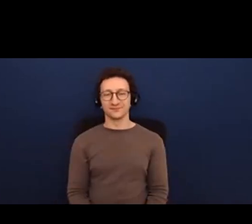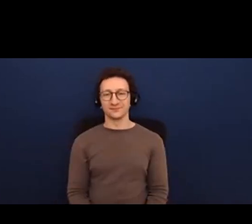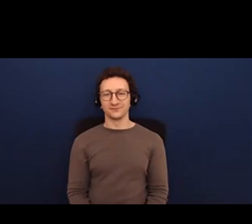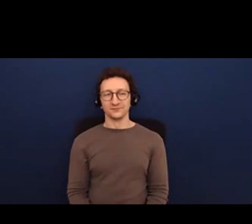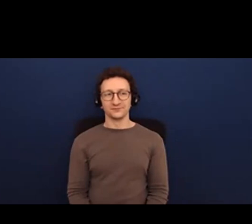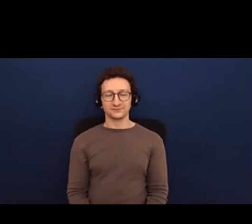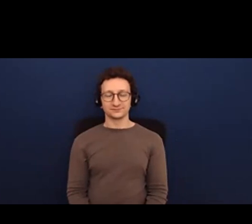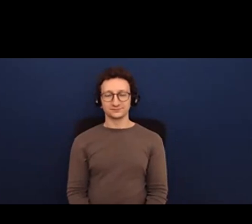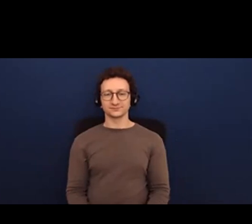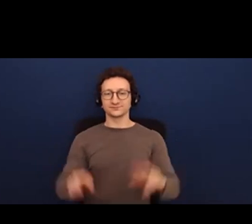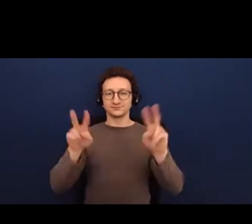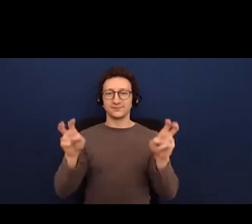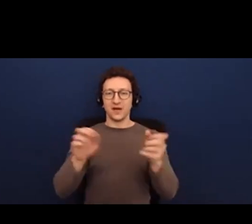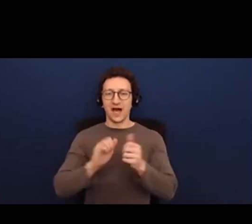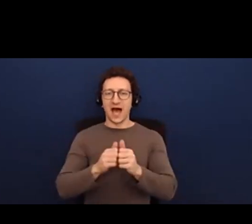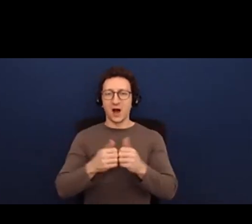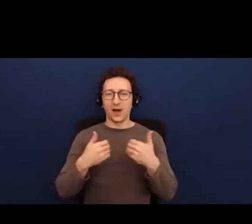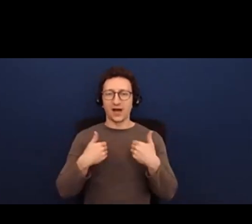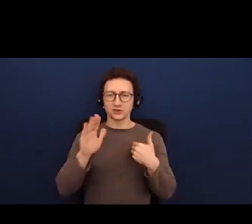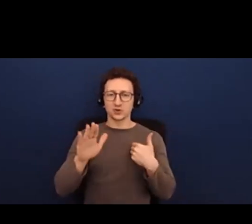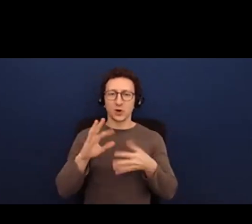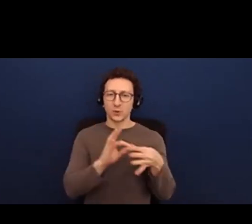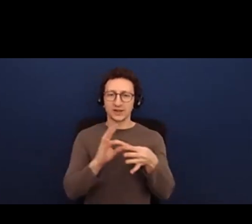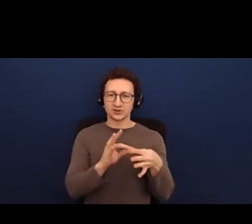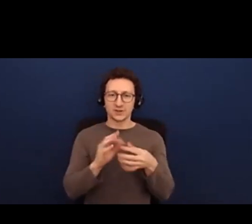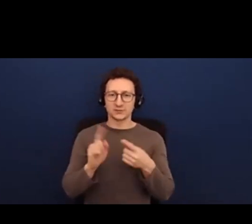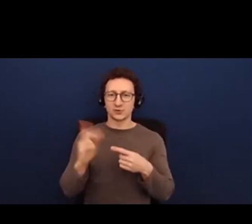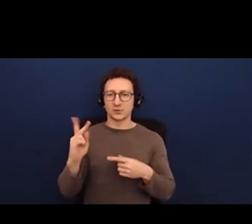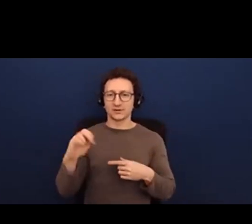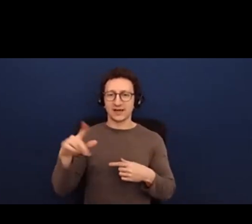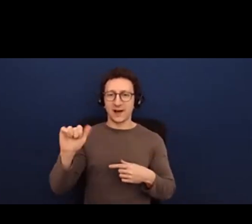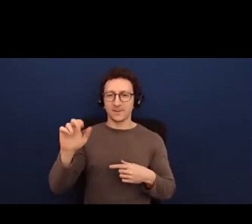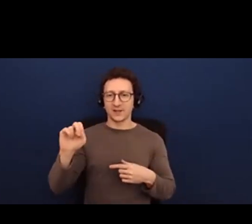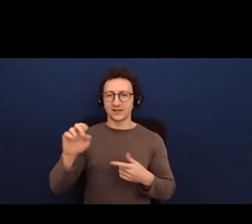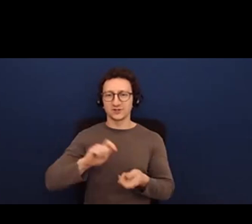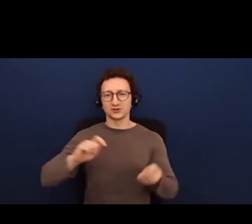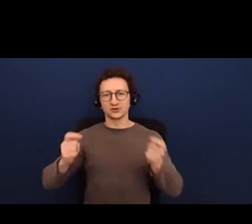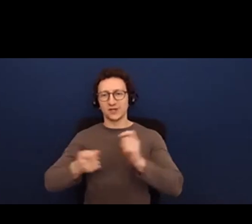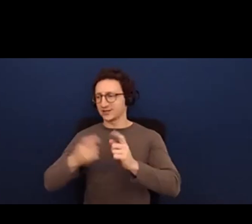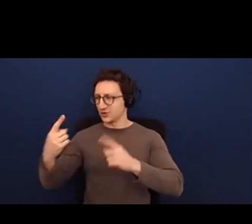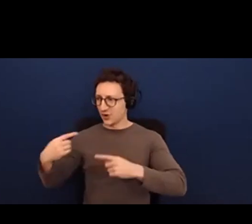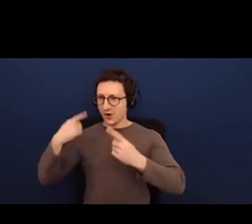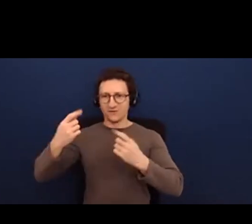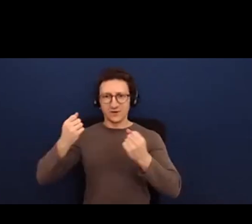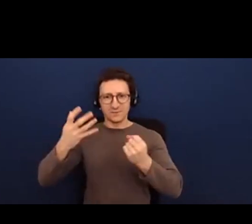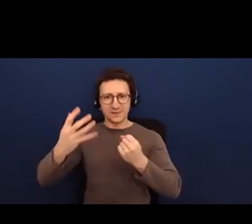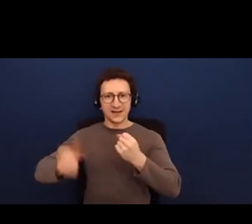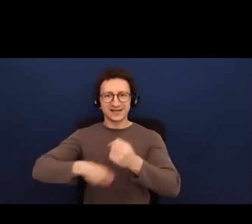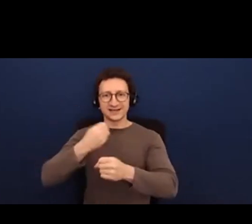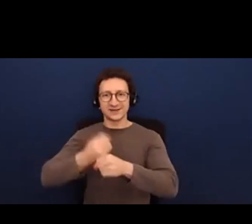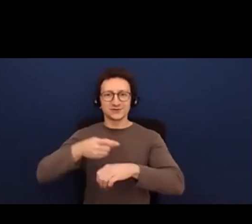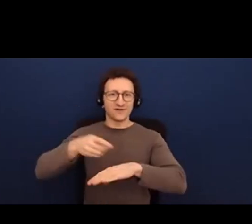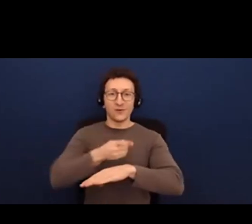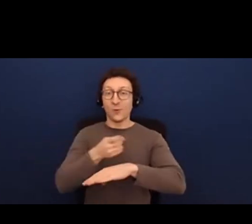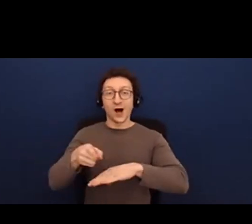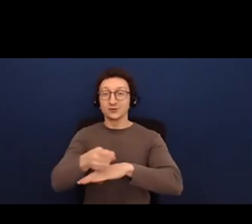exactly. How has your relationship to Kaplan changed over the course of all these years of wandering in the